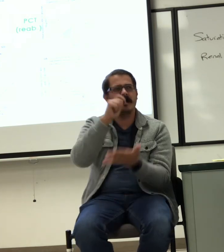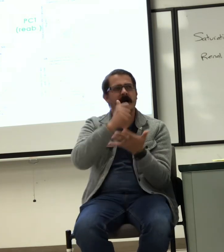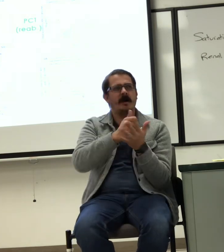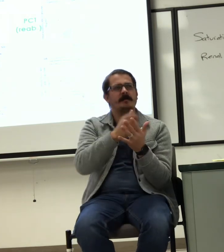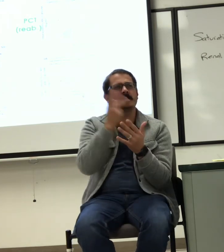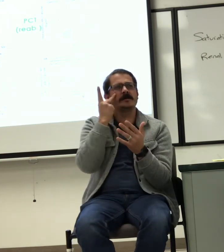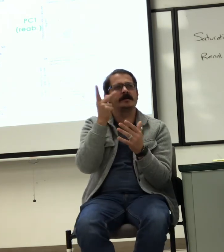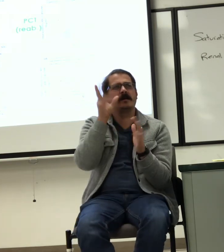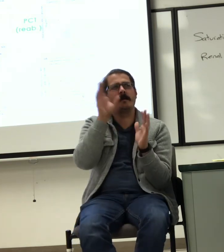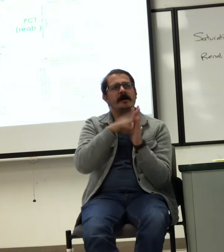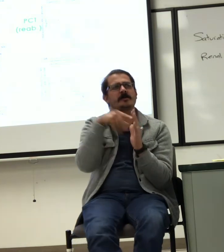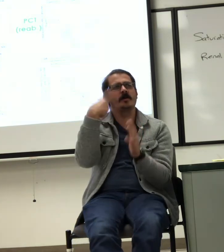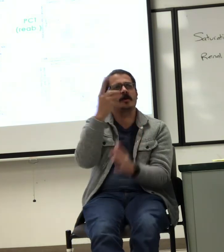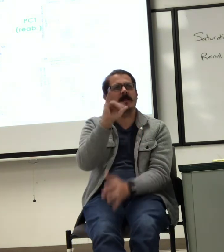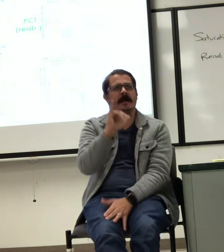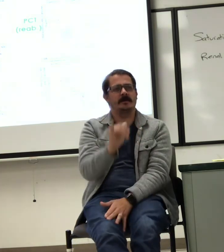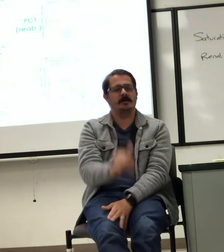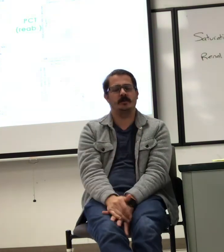this in picture form,